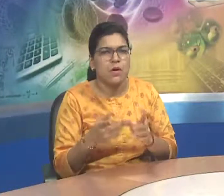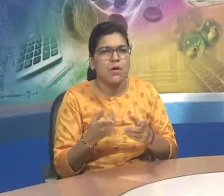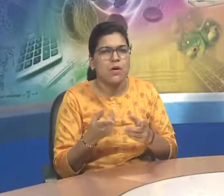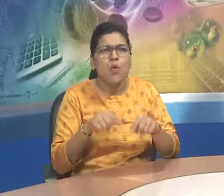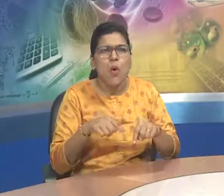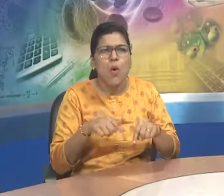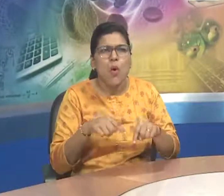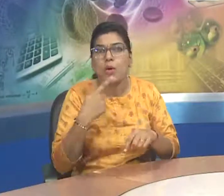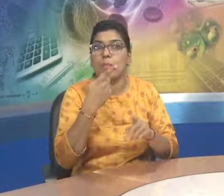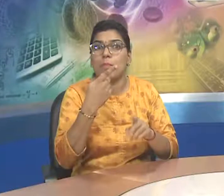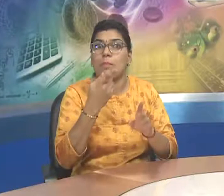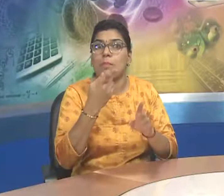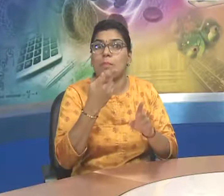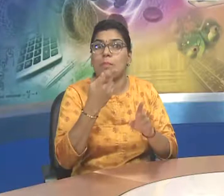contaminated needles